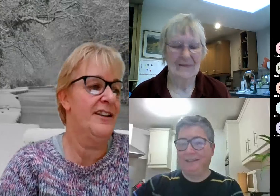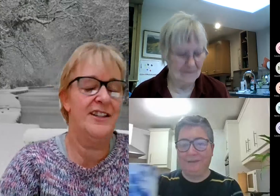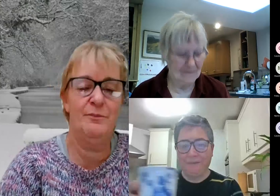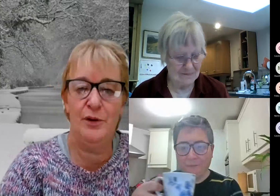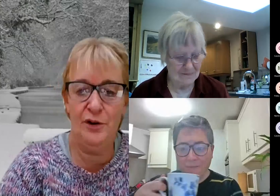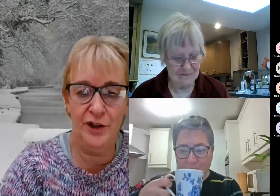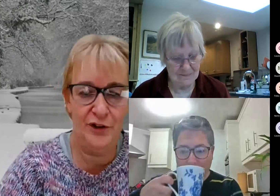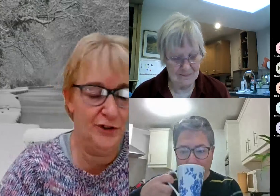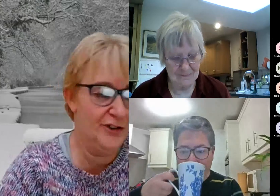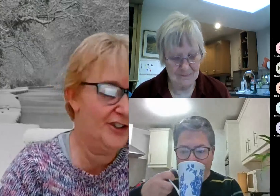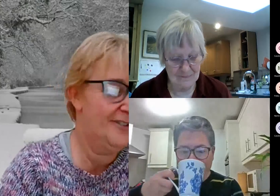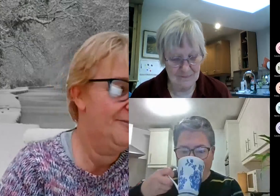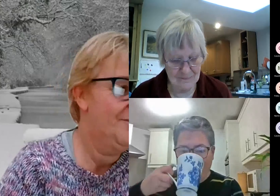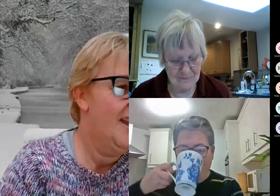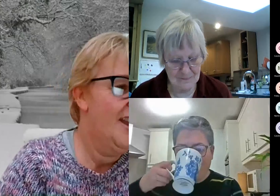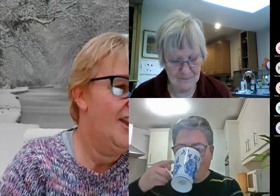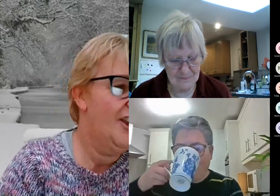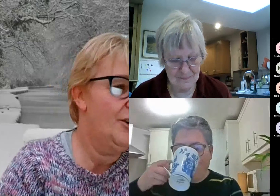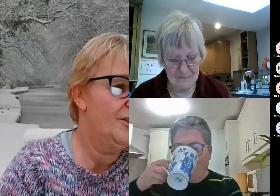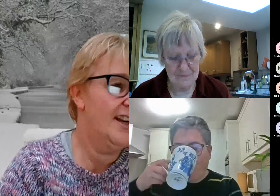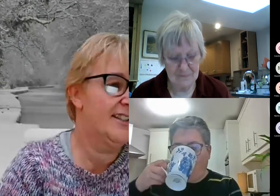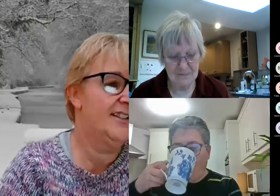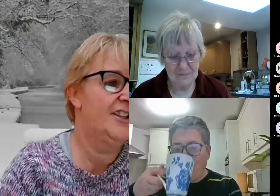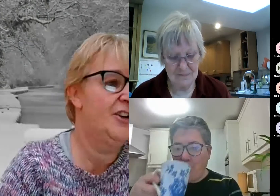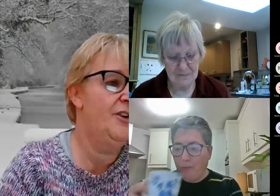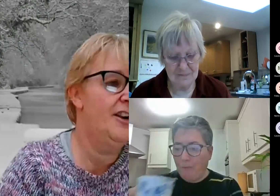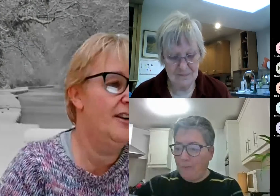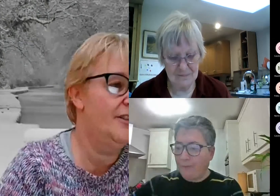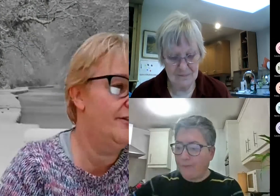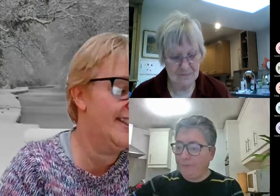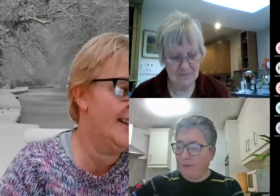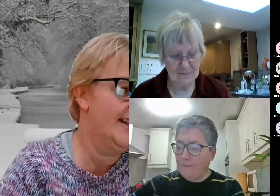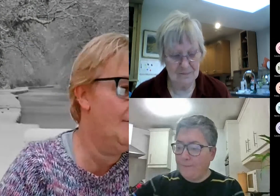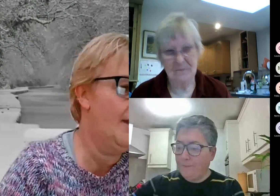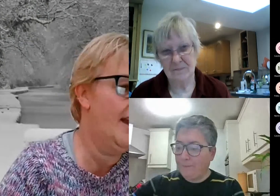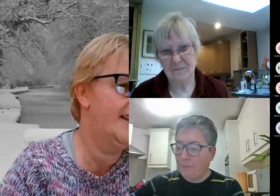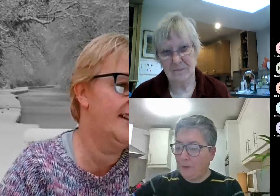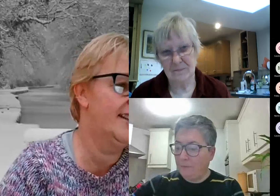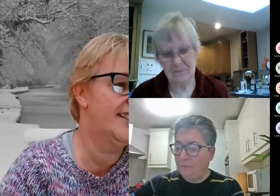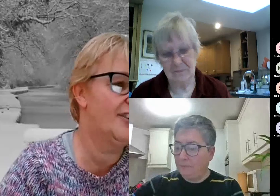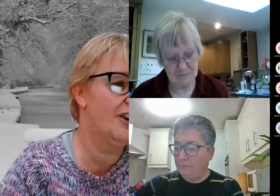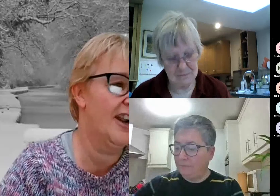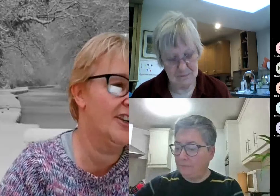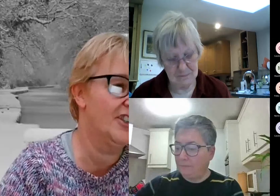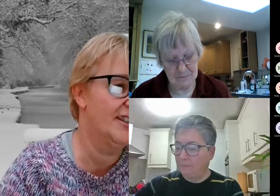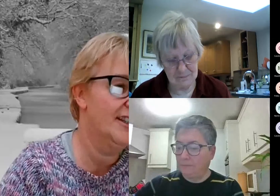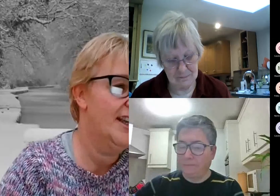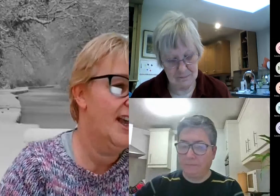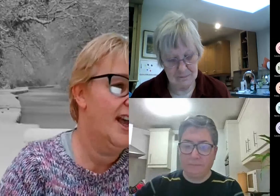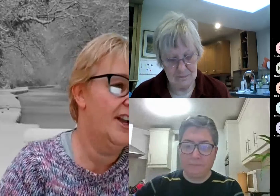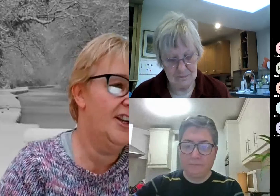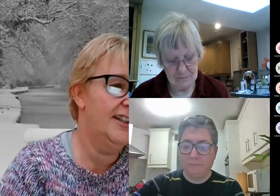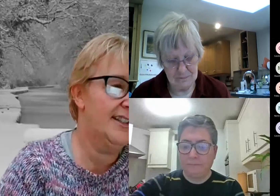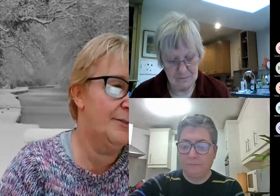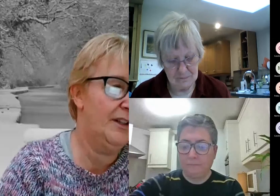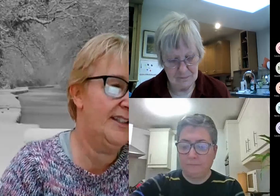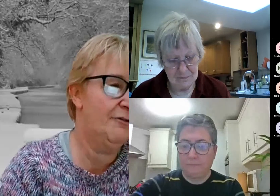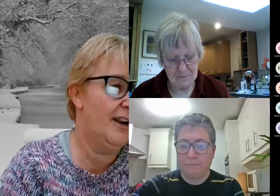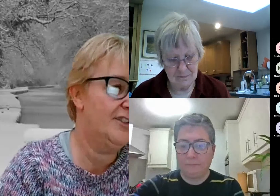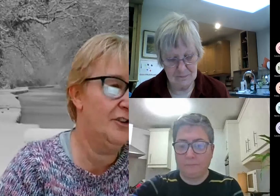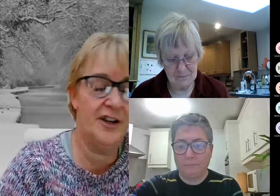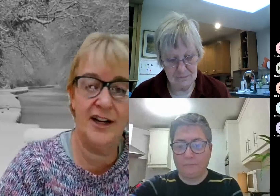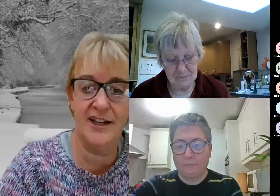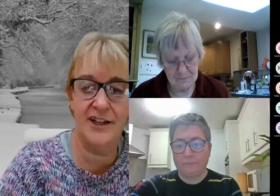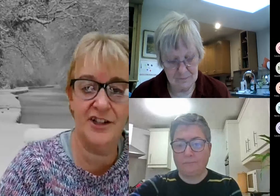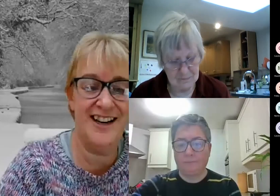Judy was married to Paul Hunt, who started the Union of the Physically Impaired Against Segregation, an early